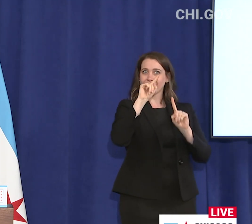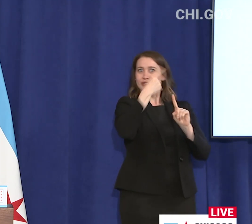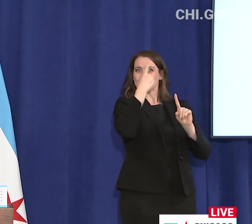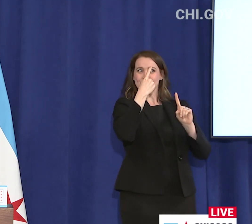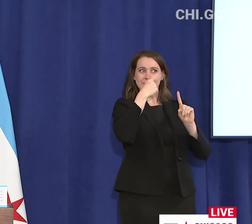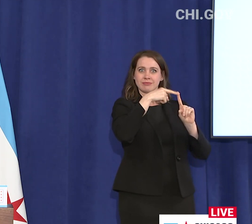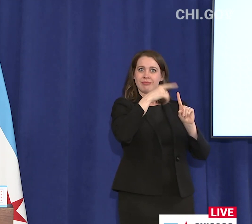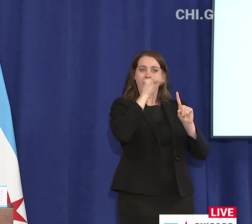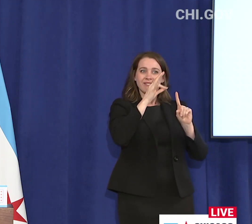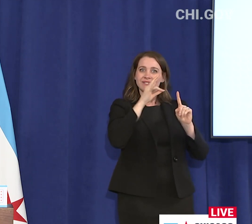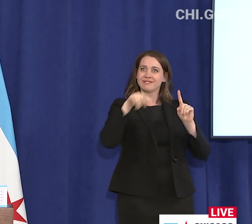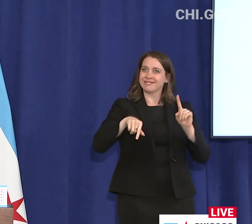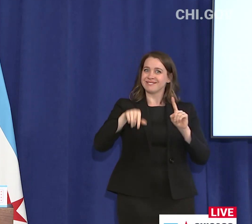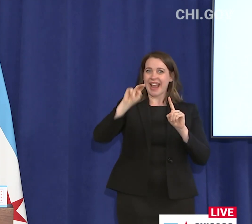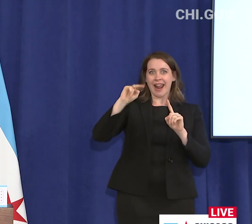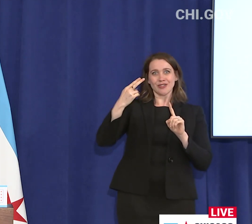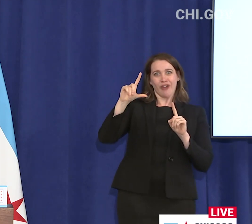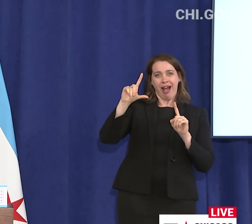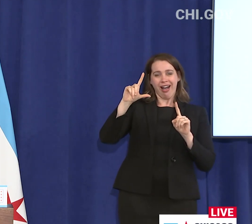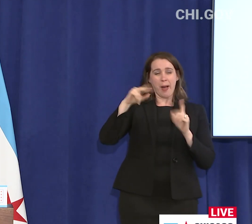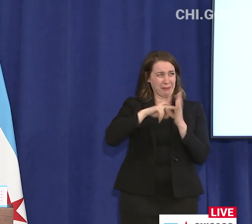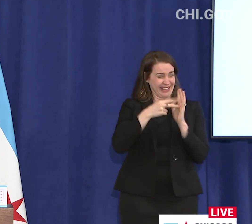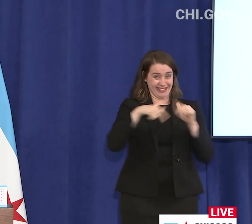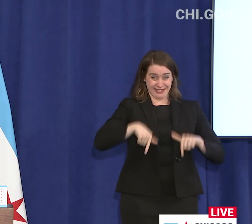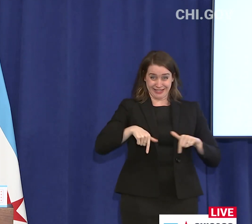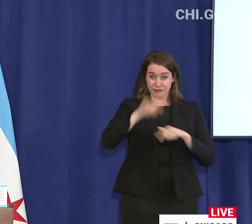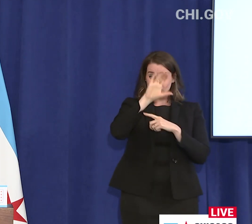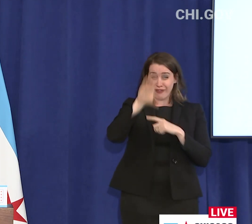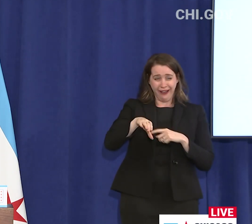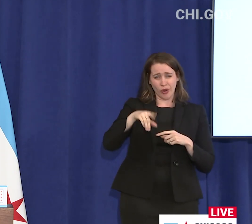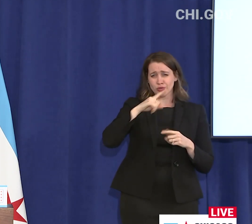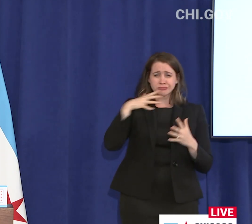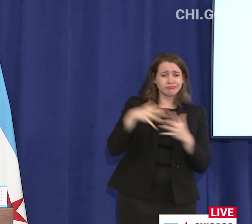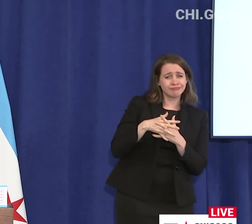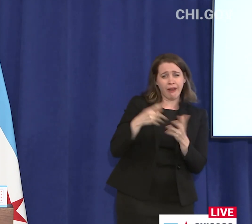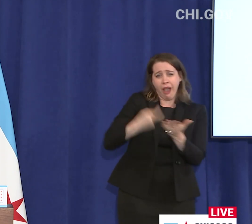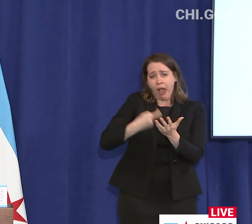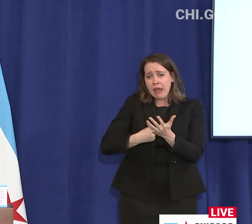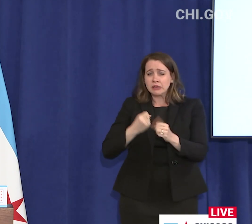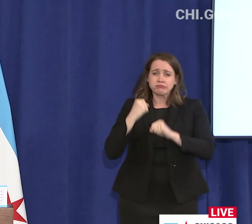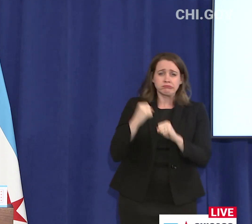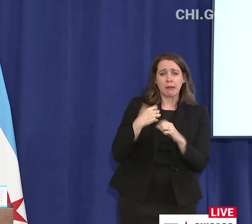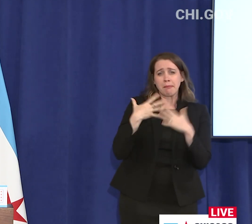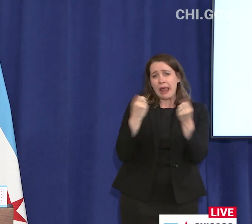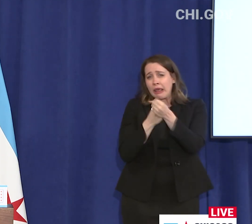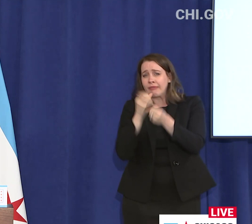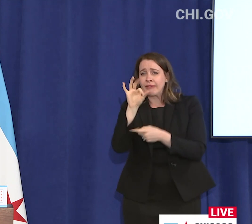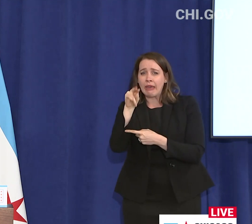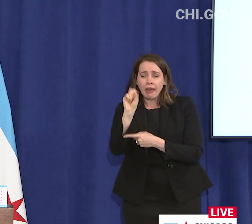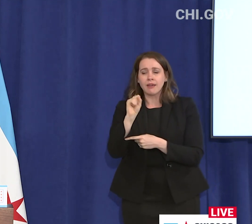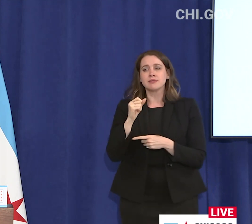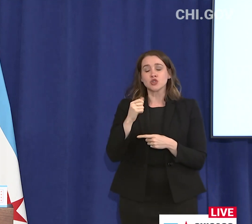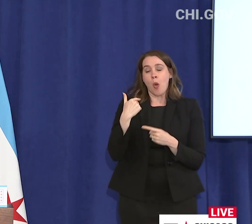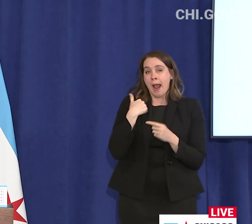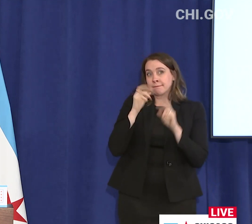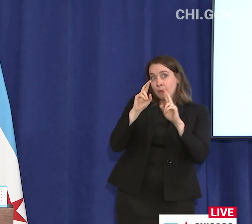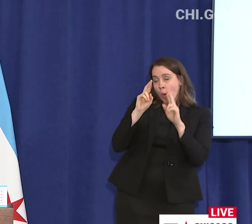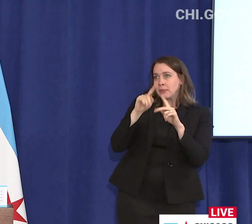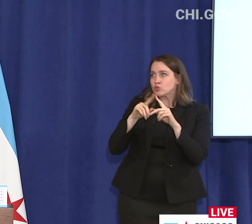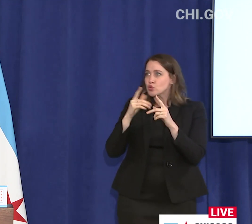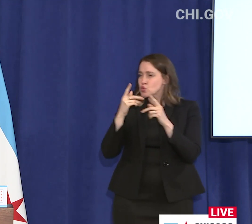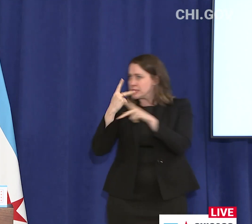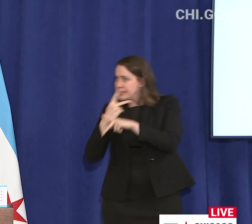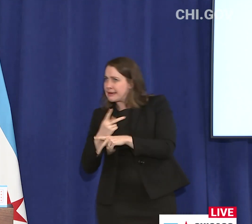Hockey is deeply ingrained into the sports fabric of our city, and I'm going to do everything I can to support the efforts